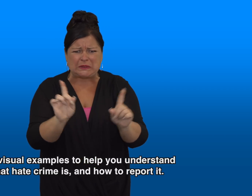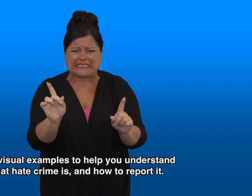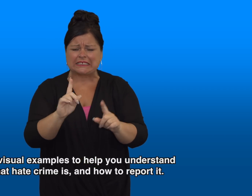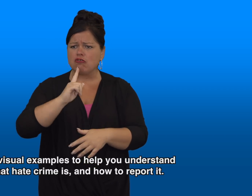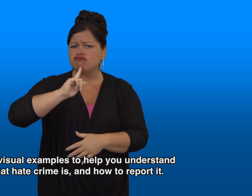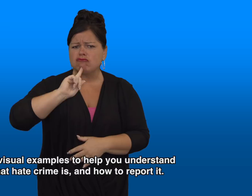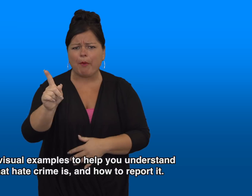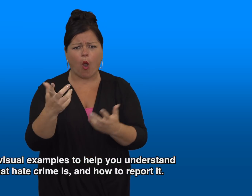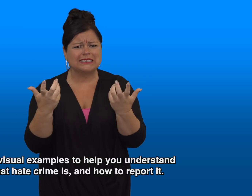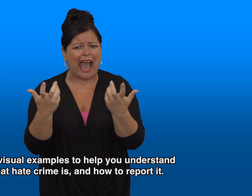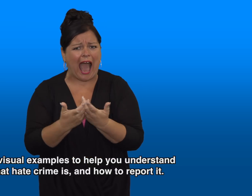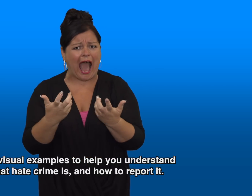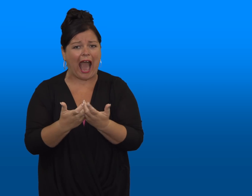is and how to report it.